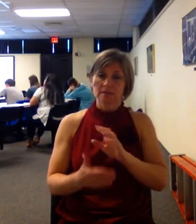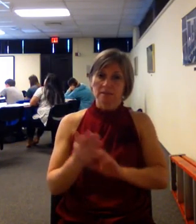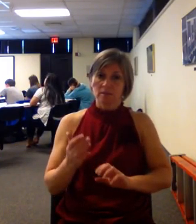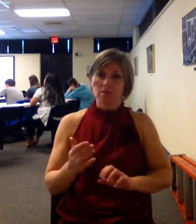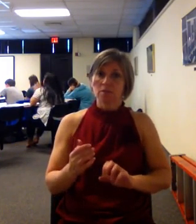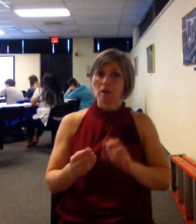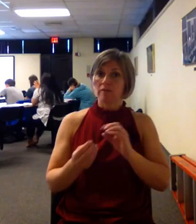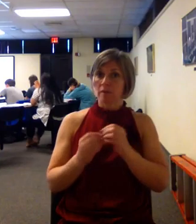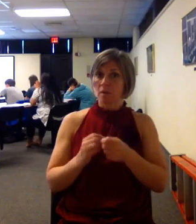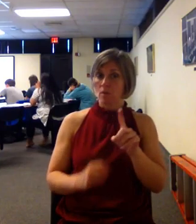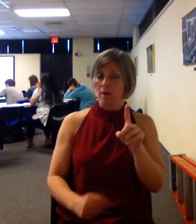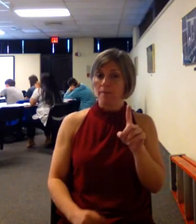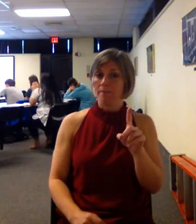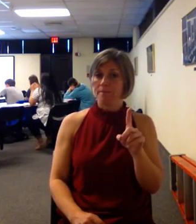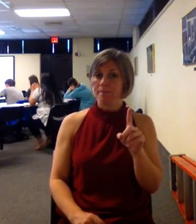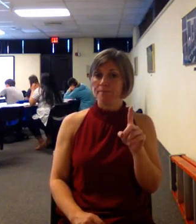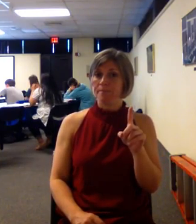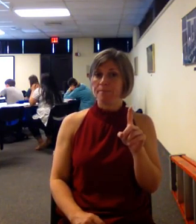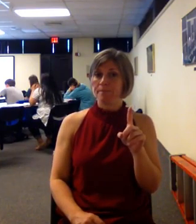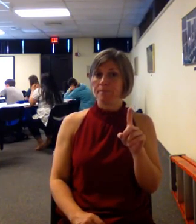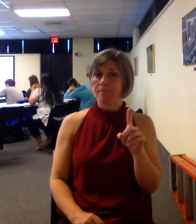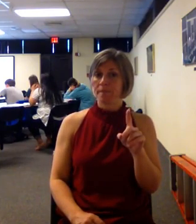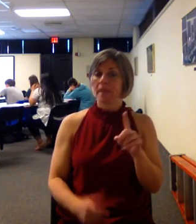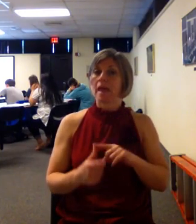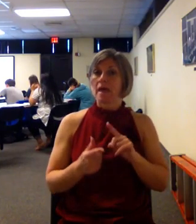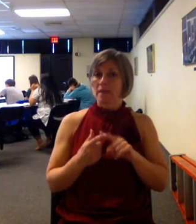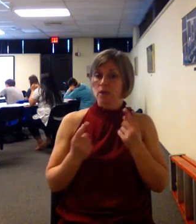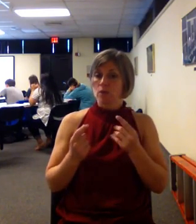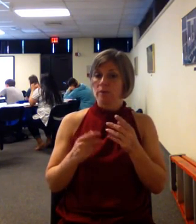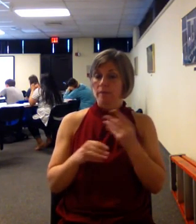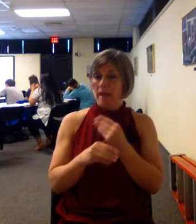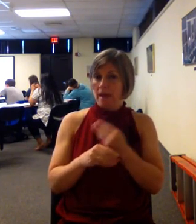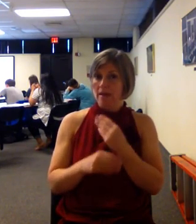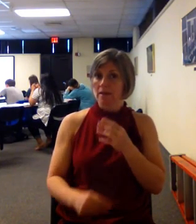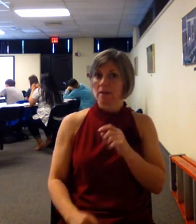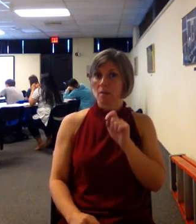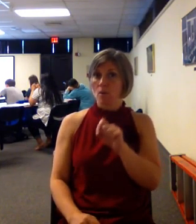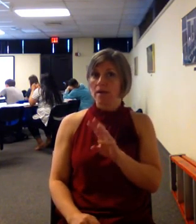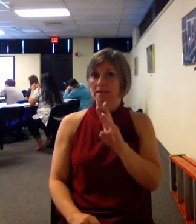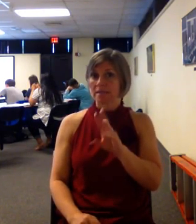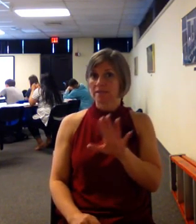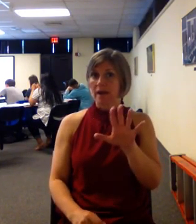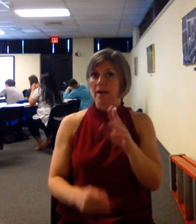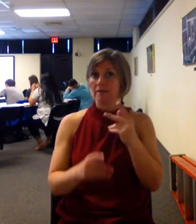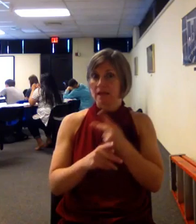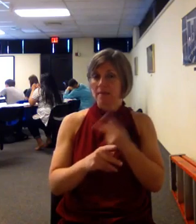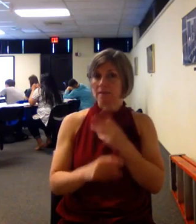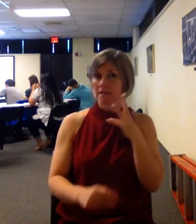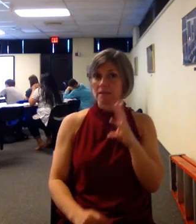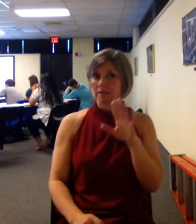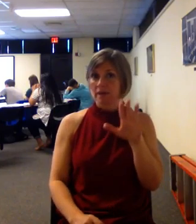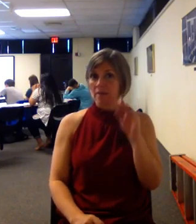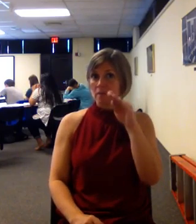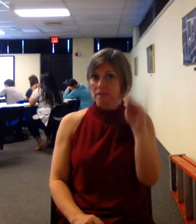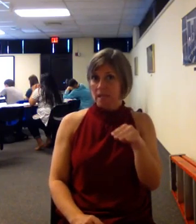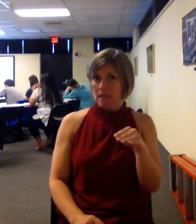number 1. So then doing the math, 0.65 times 13%, do that. Then take care of this variable,